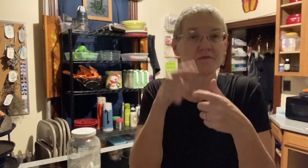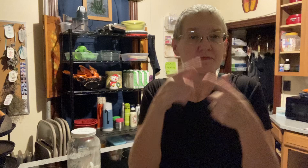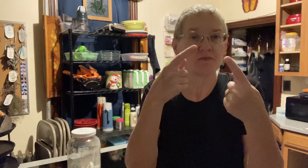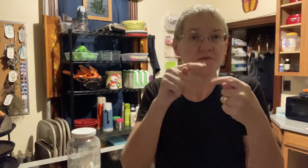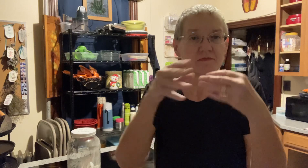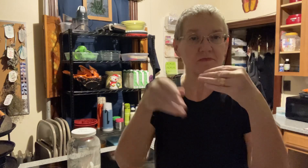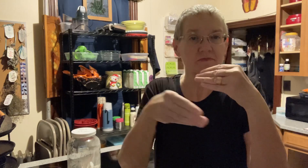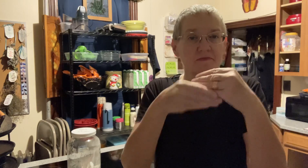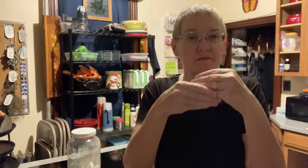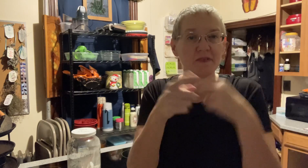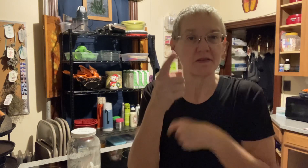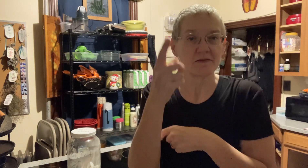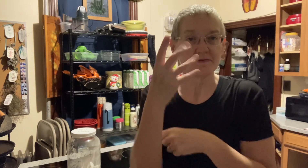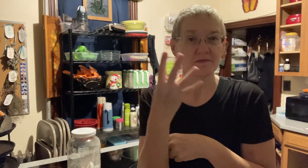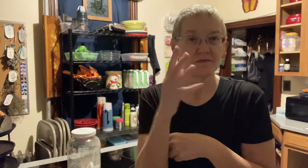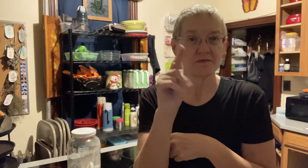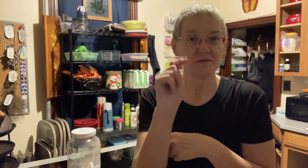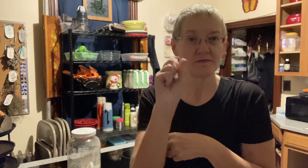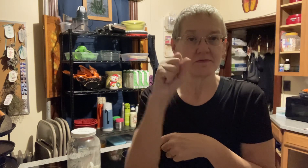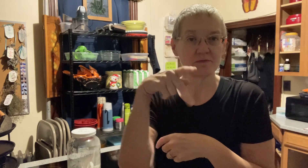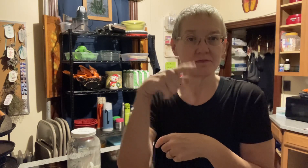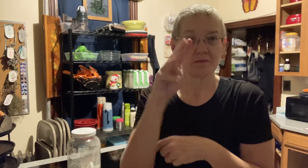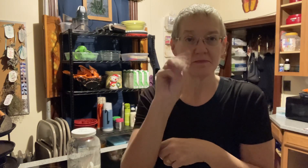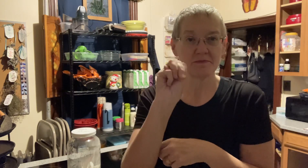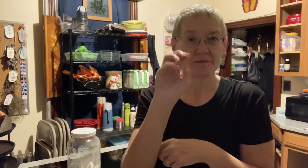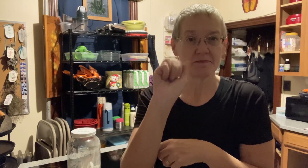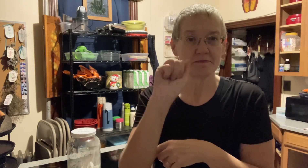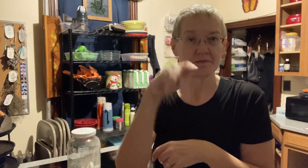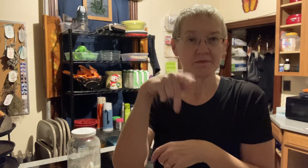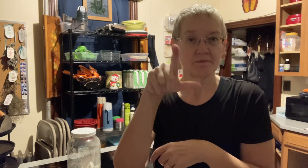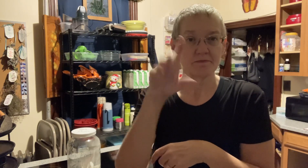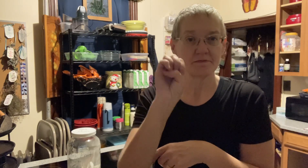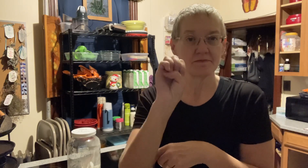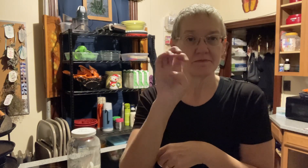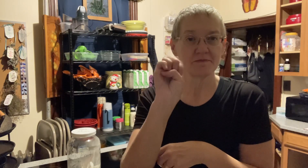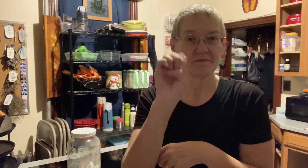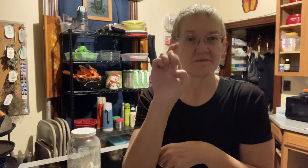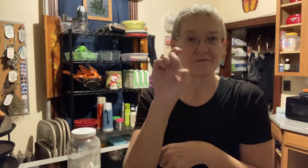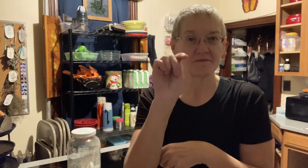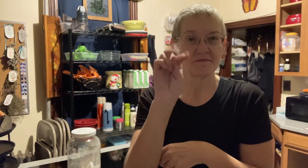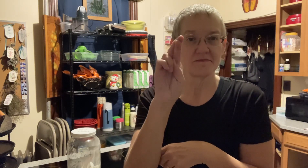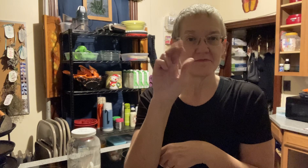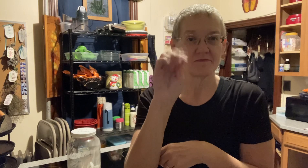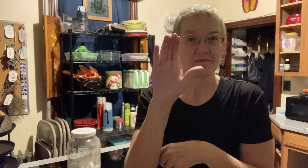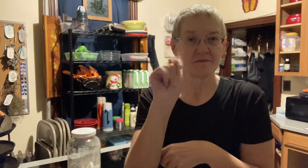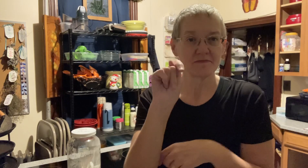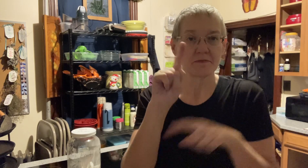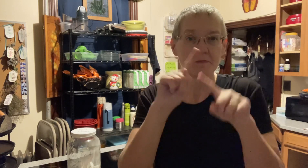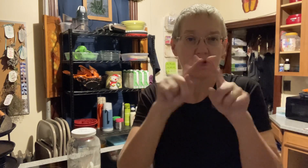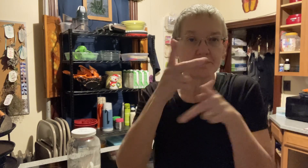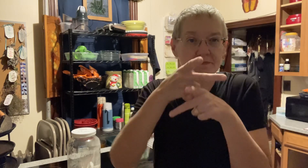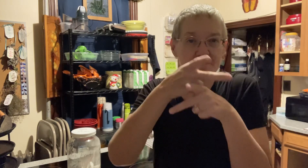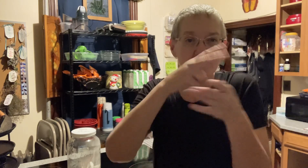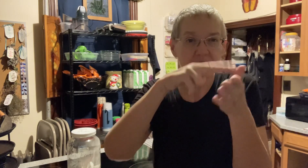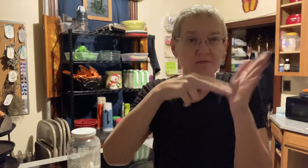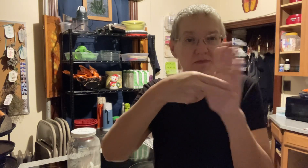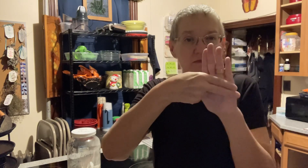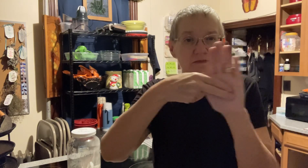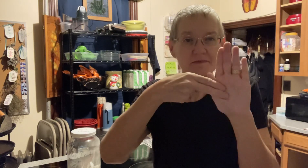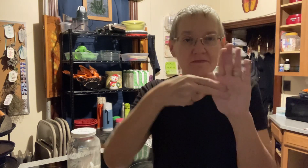granulated keto sugar, try adding 1/4 teaspoon of maple extract to the recipe. But be careful,